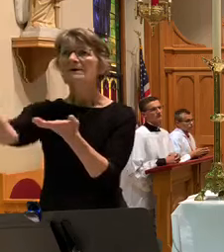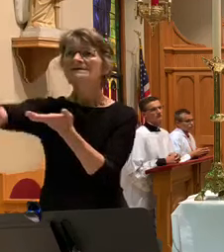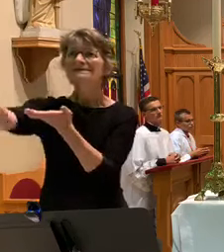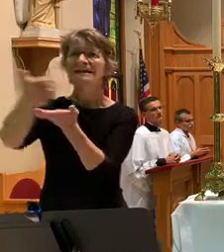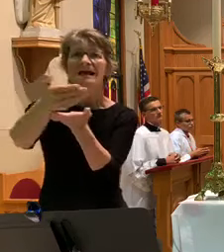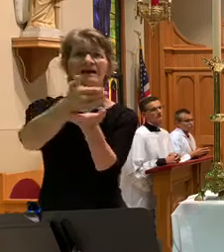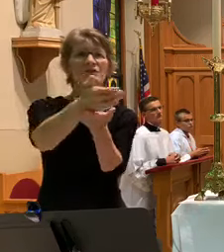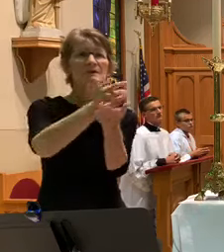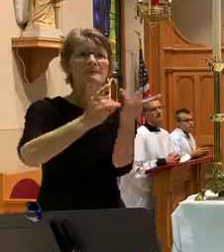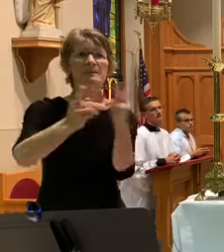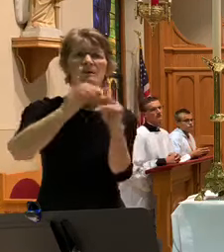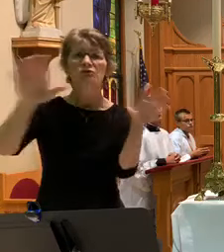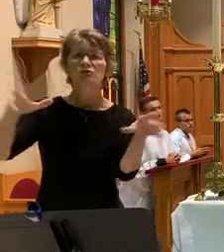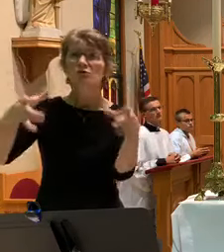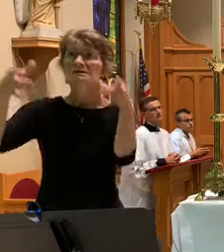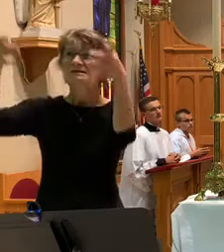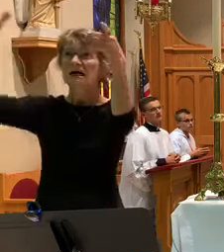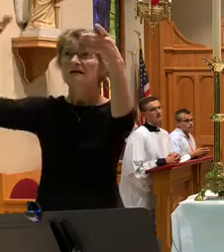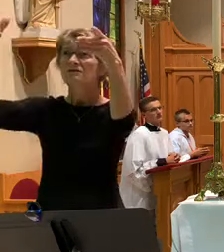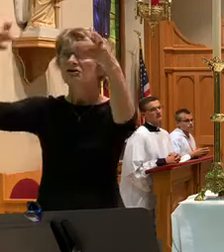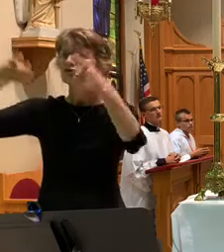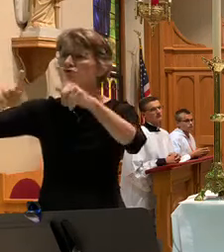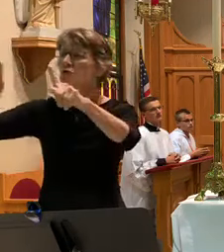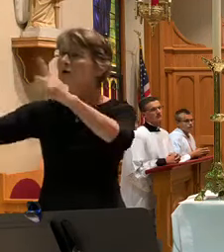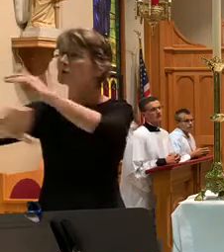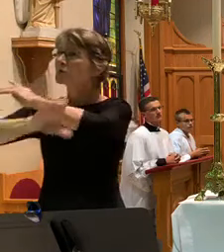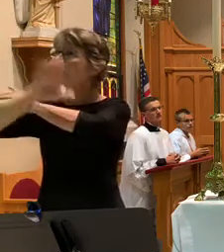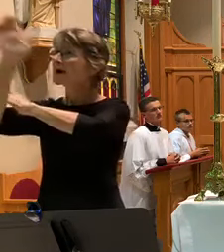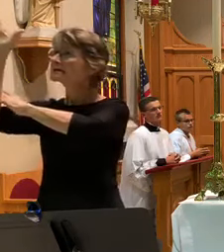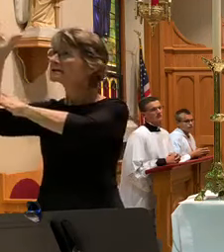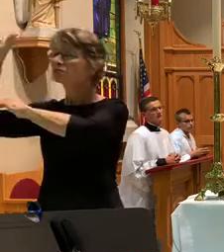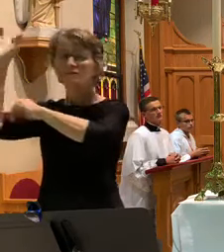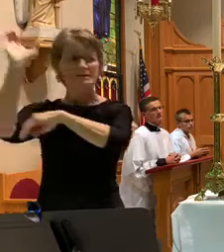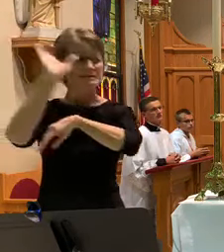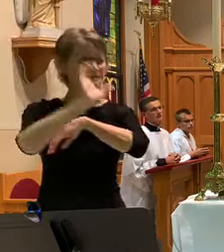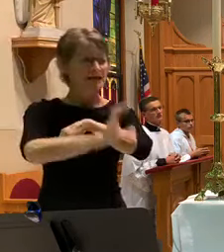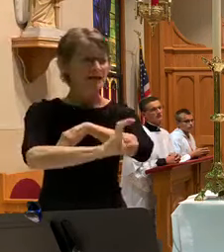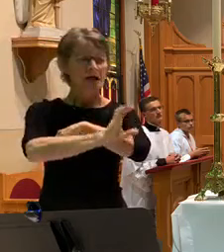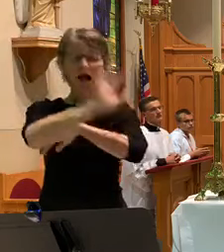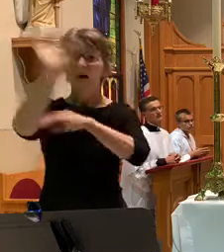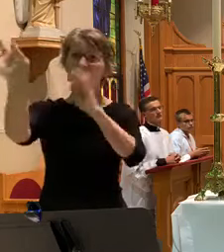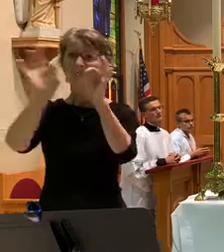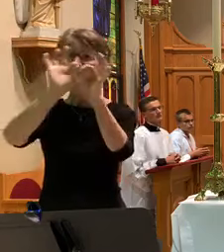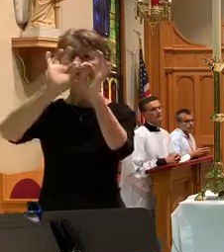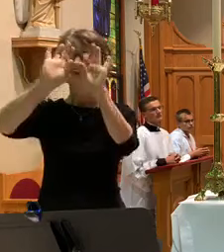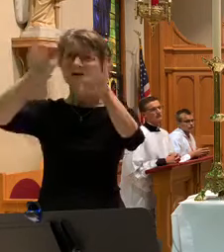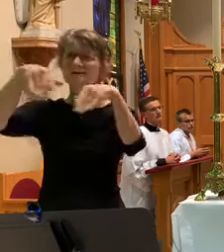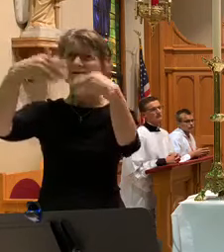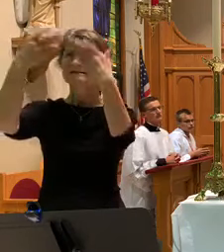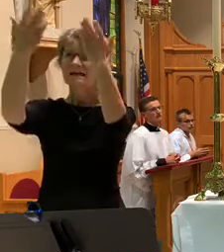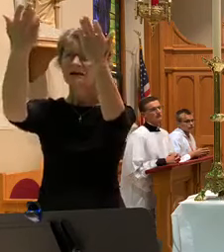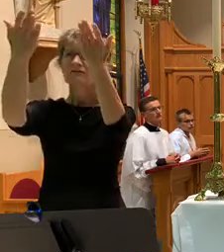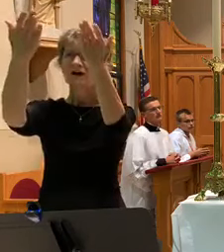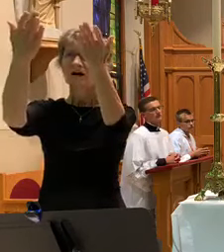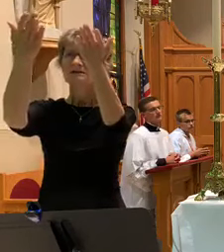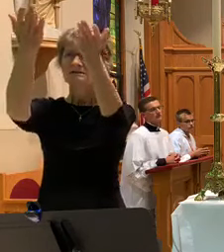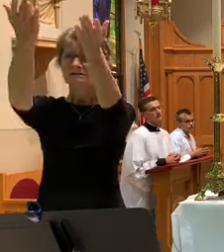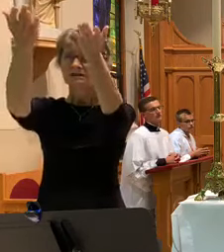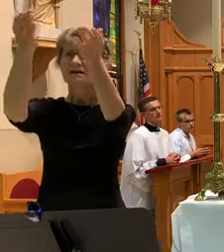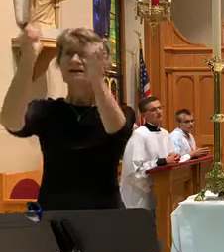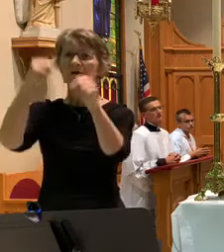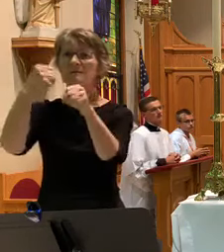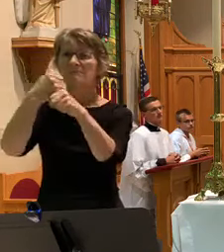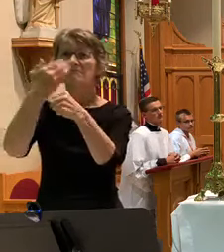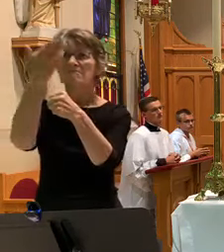a people to yourself, so that from the rising of the sun to its setting, a perfect sacrifice, pure sacrifice may